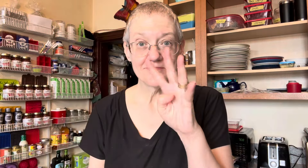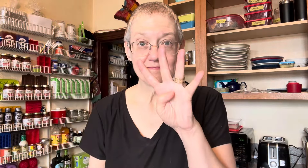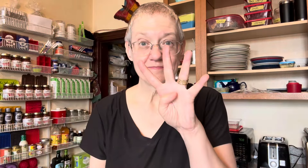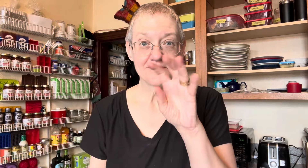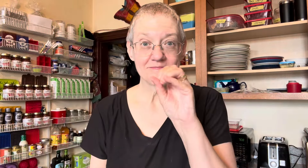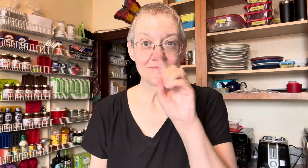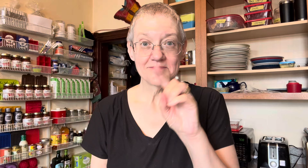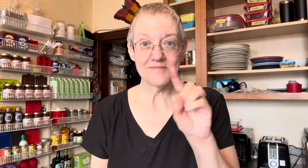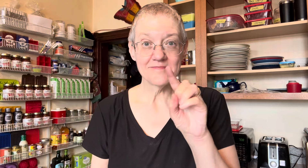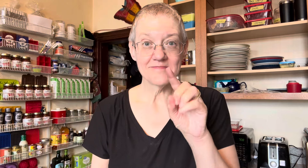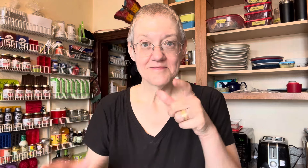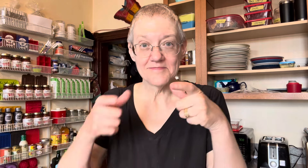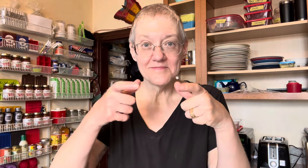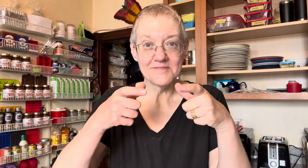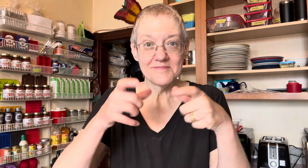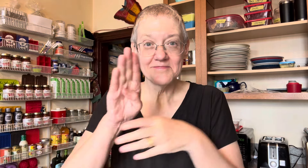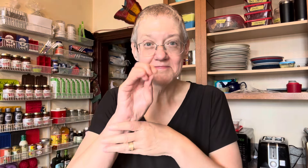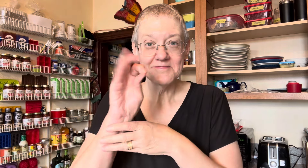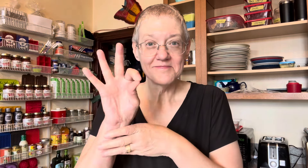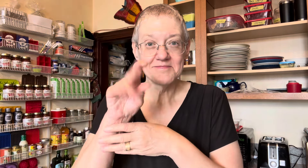of 12 4-ounce beef patties.